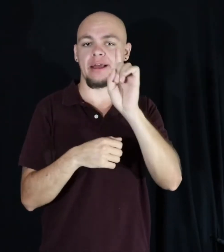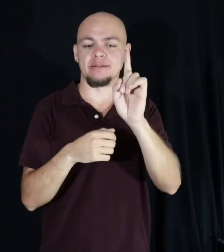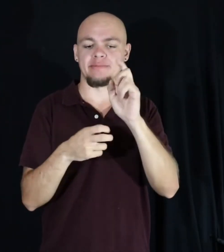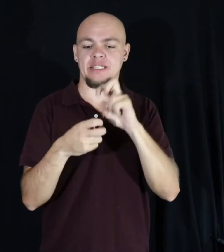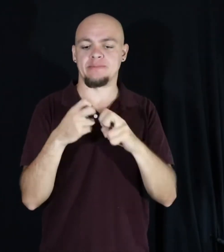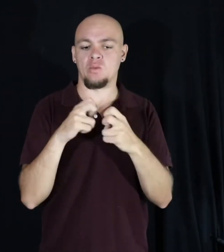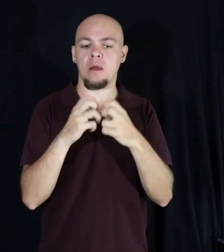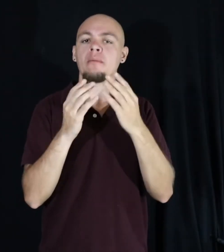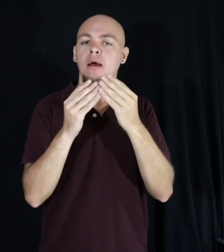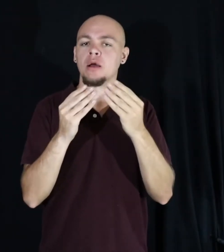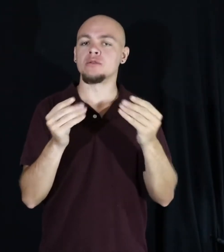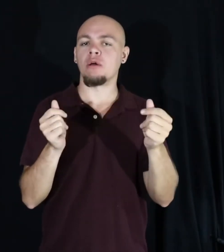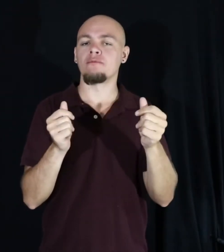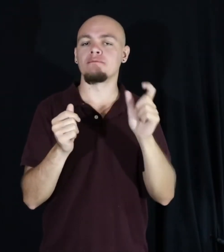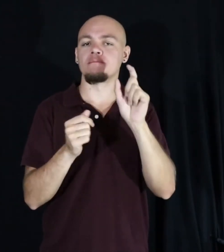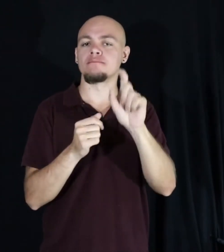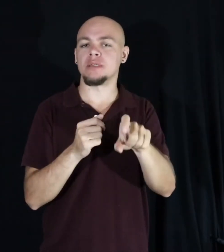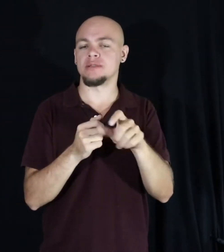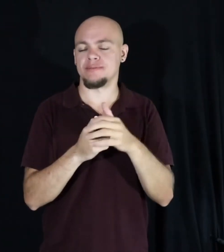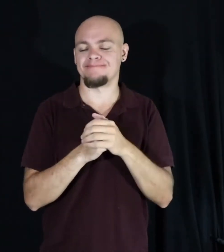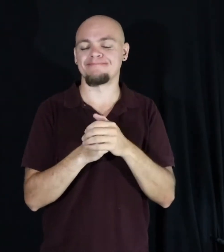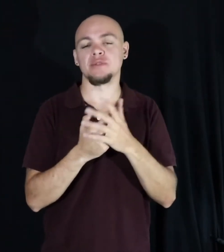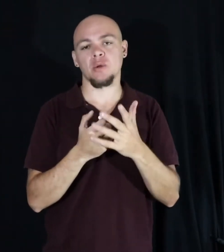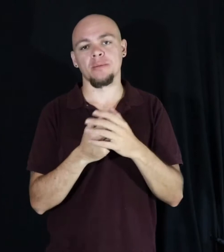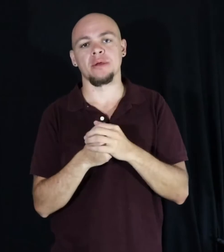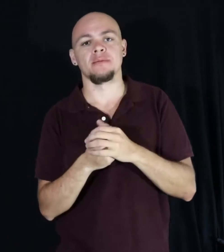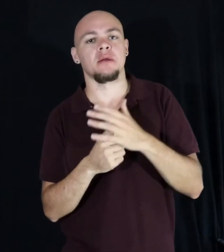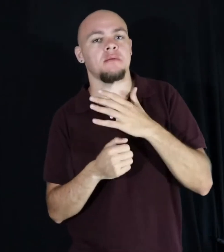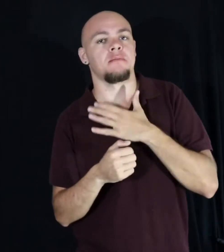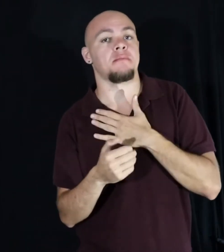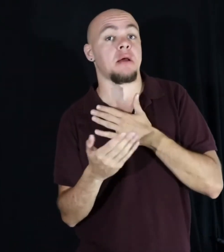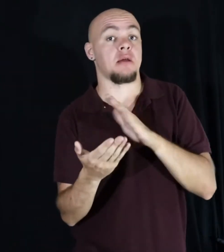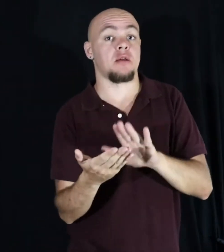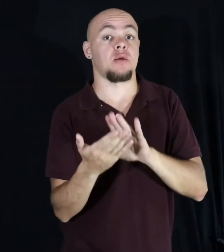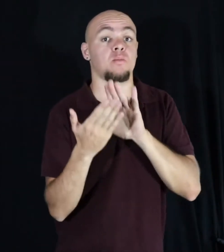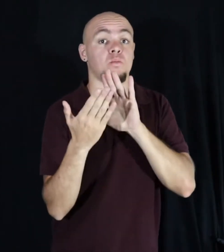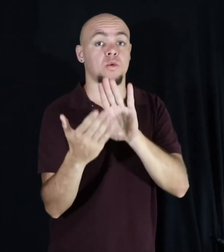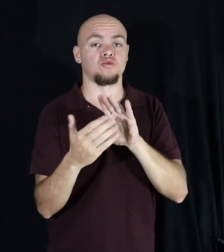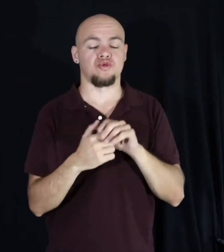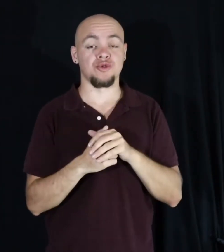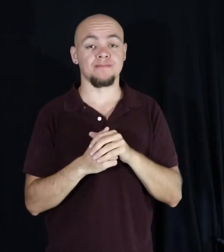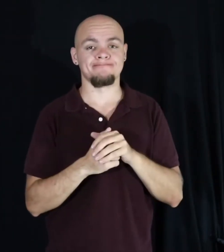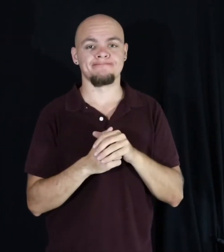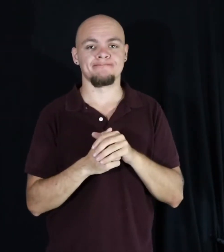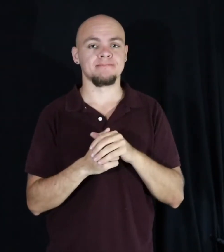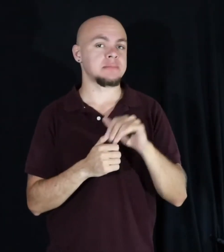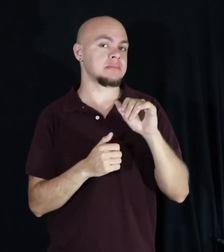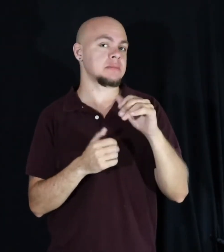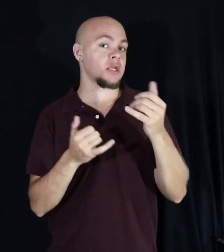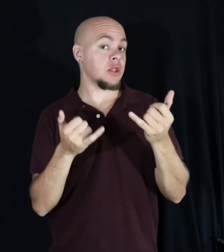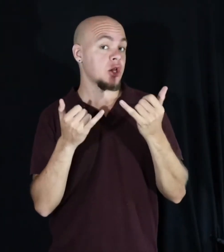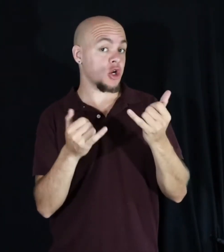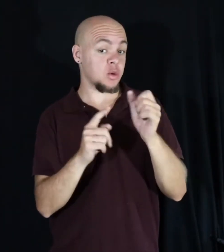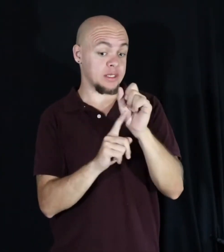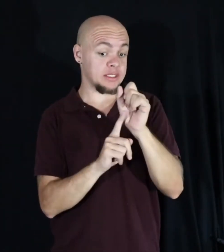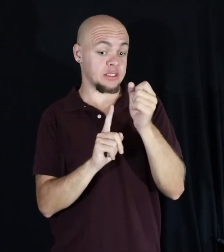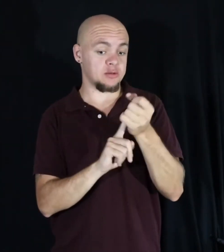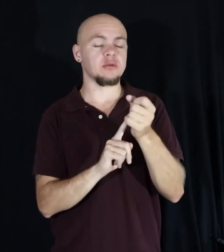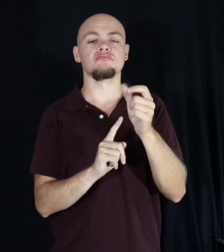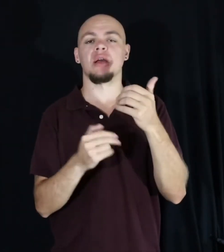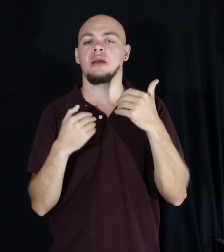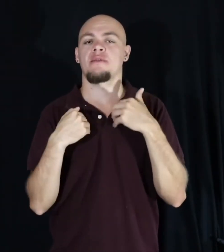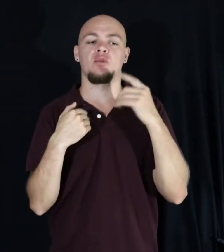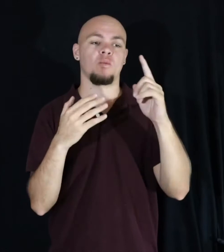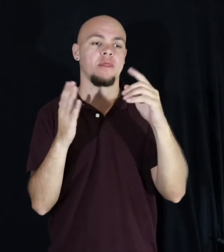this problem. And so here's my approach to it all. If you look at the current situation, you have 1,000